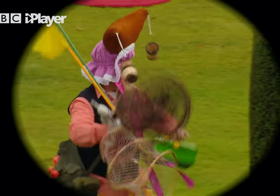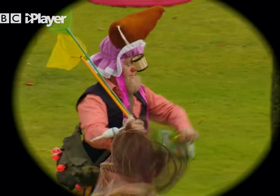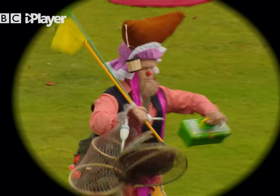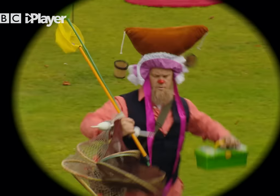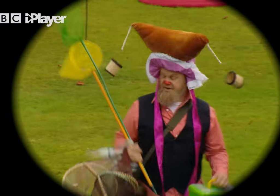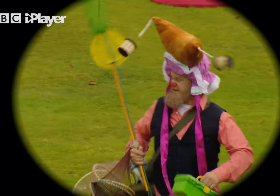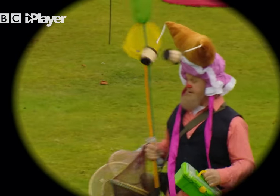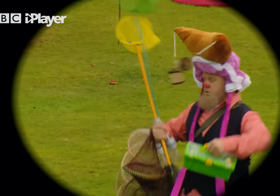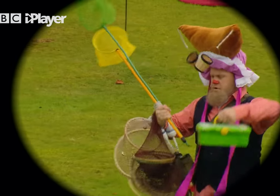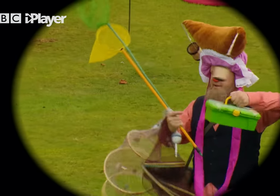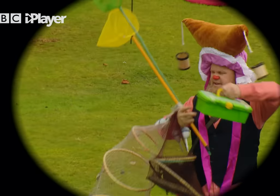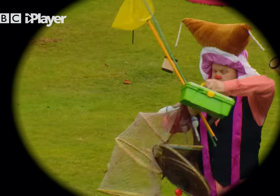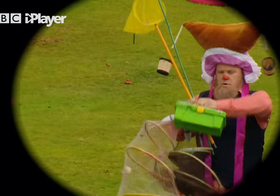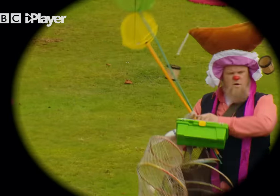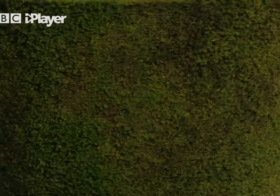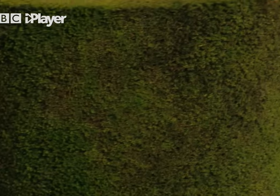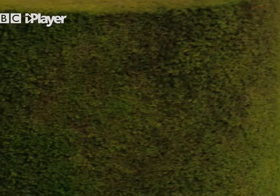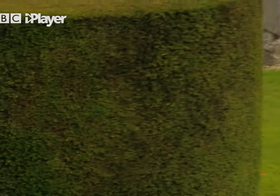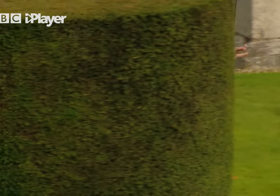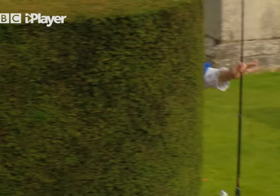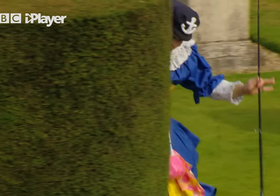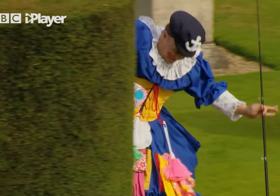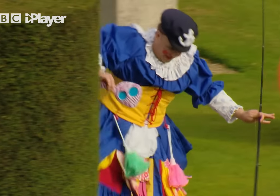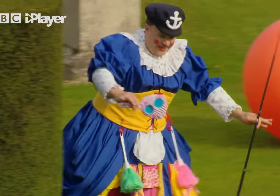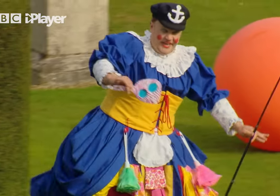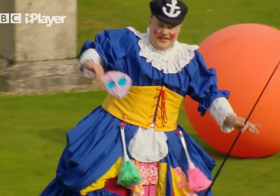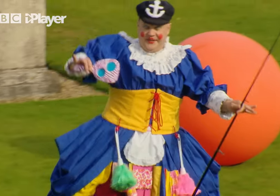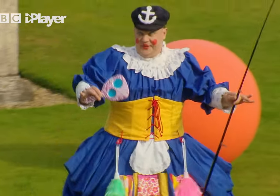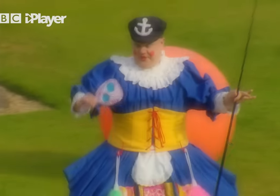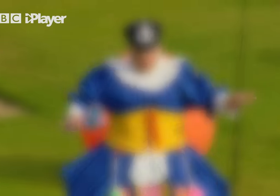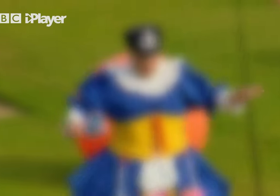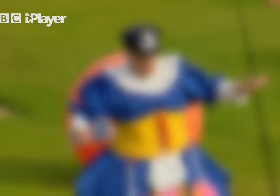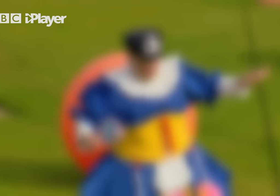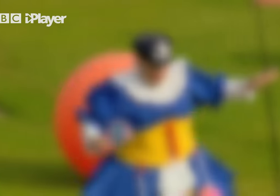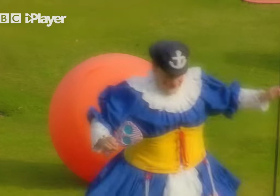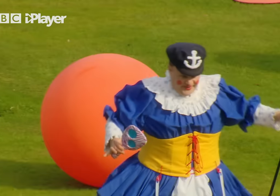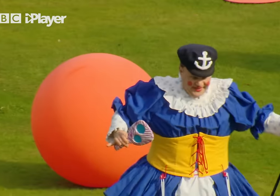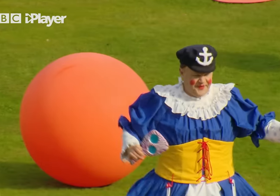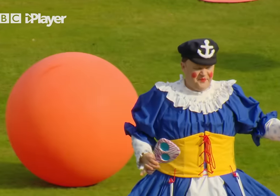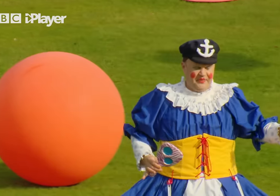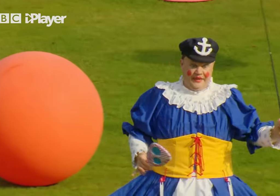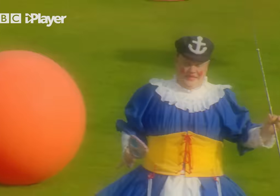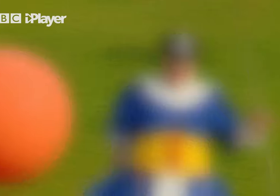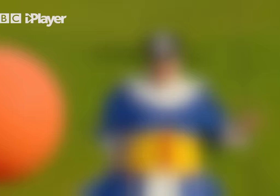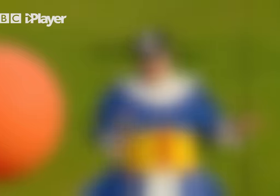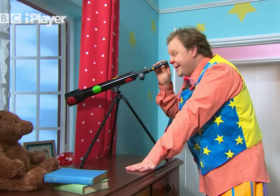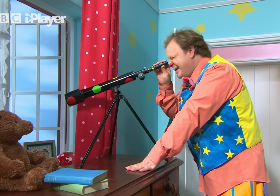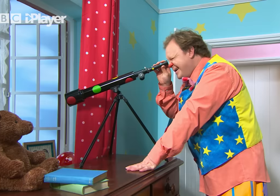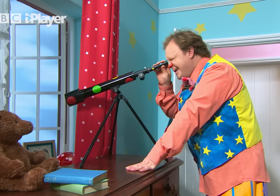Fisherman Tumble is wearing Aunt Polly's hat. Aunt Polly's wearing Fisherman Tumble's hat. How is Aunt Polly going to